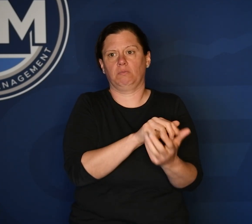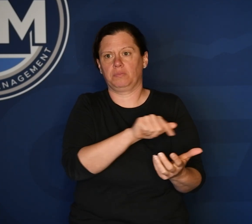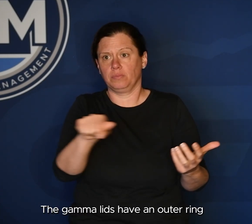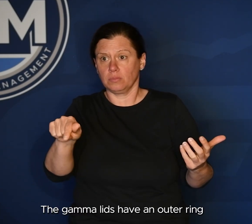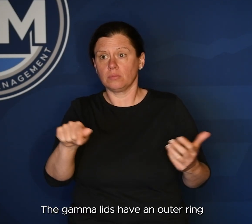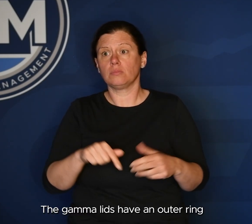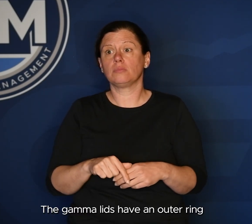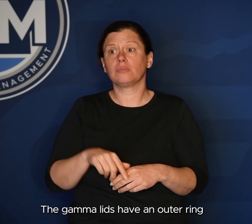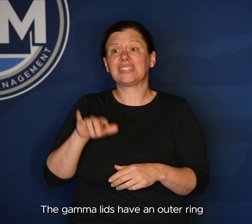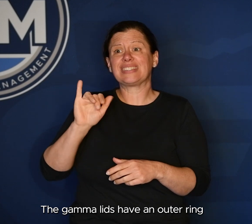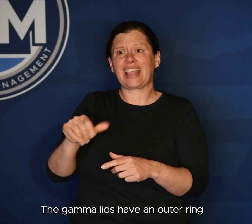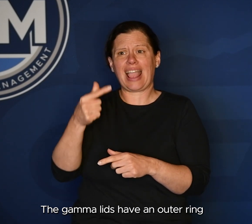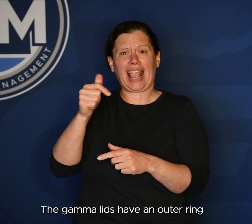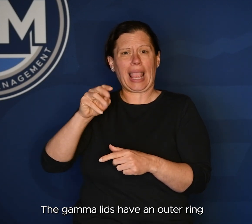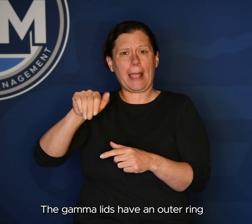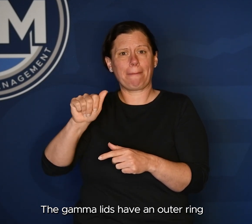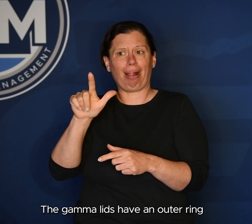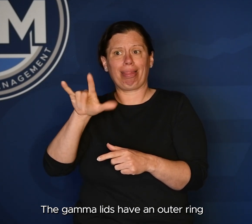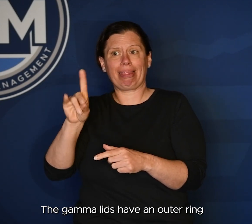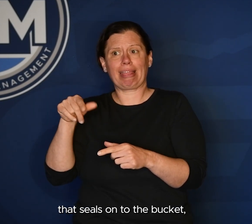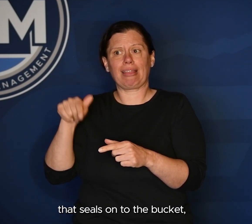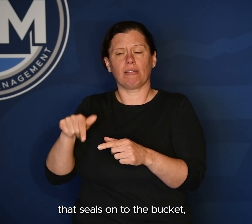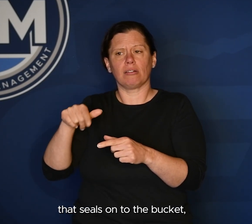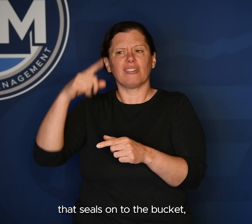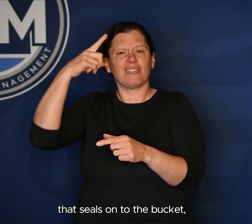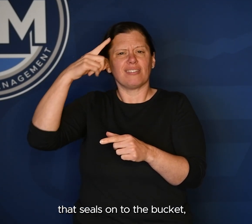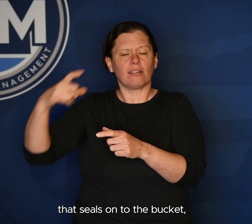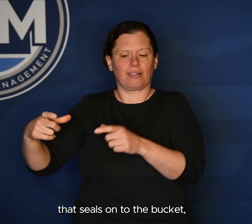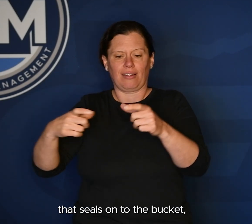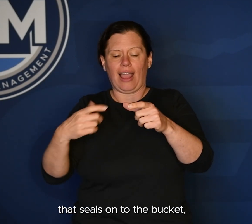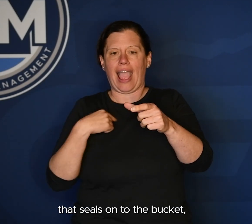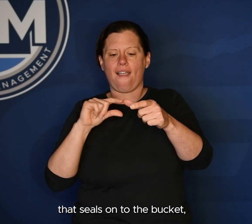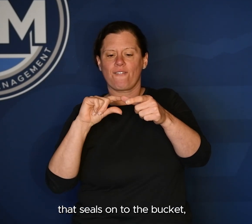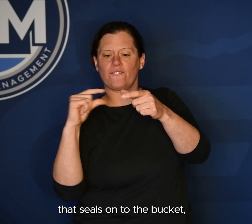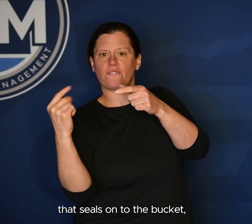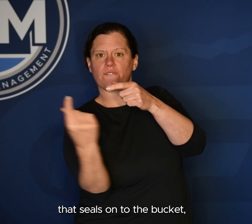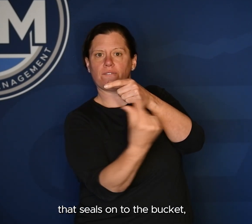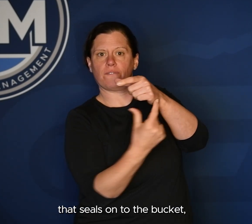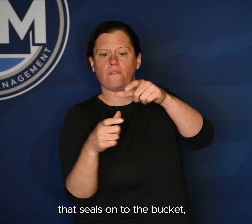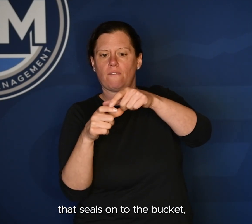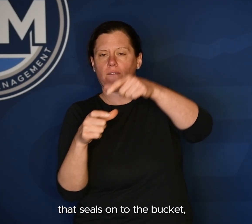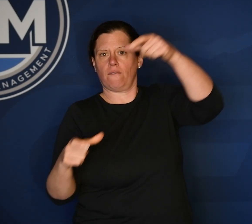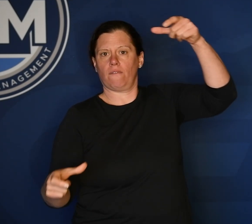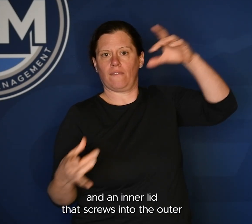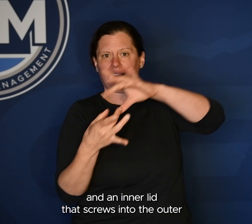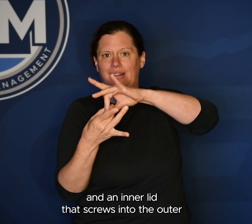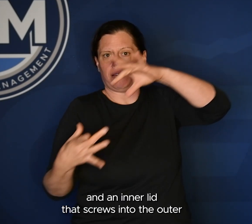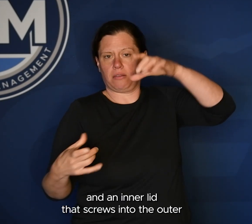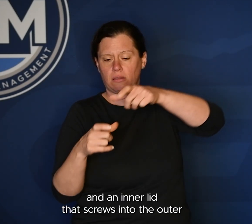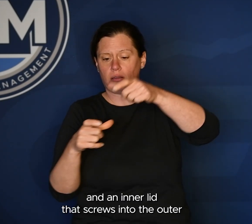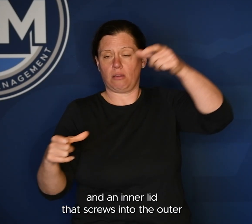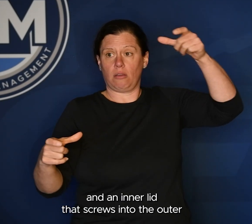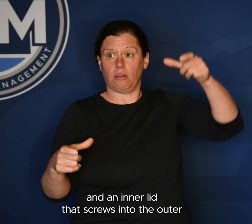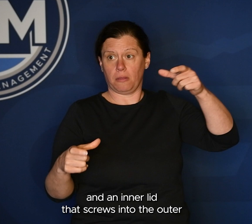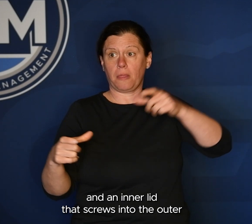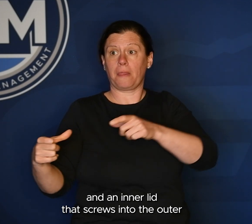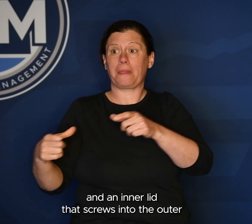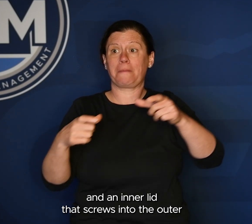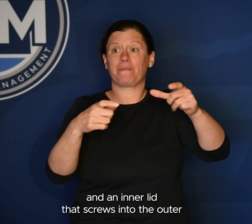The Gamma lids have an outer ring that seals onto the bucket and an inner lid that screws into the